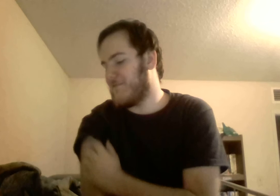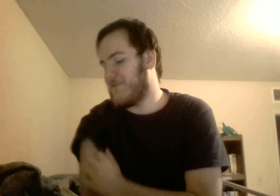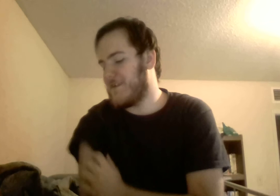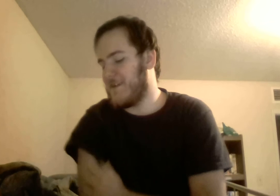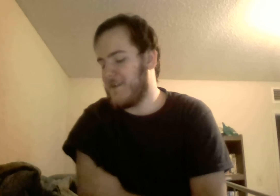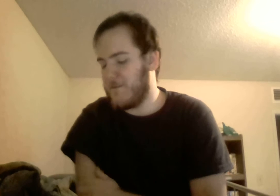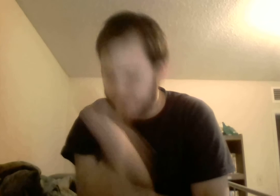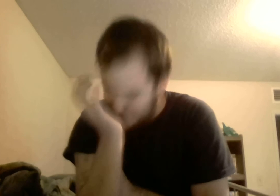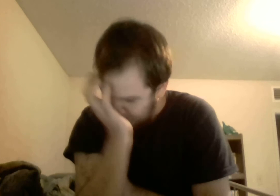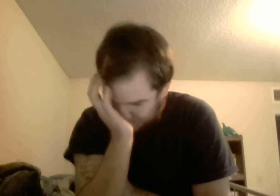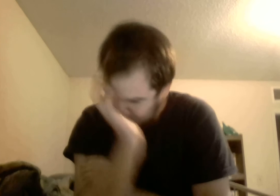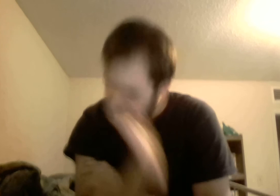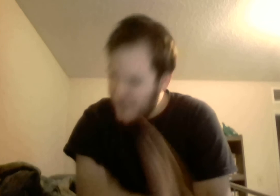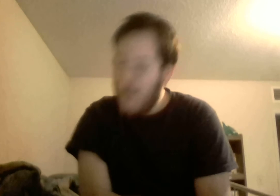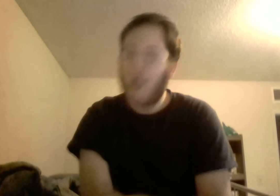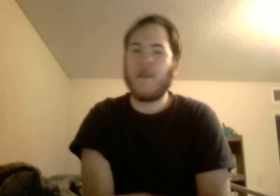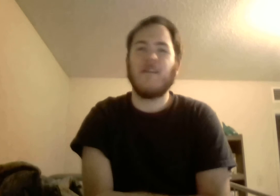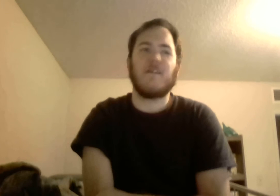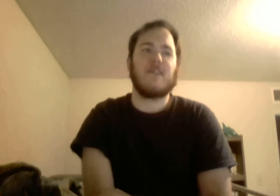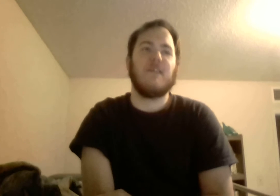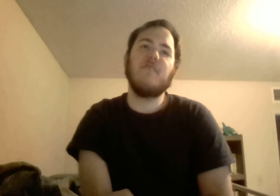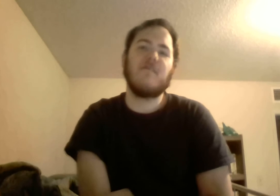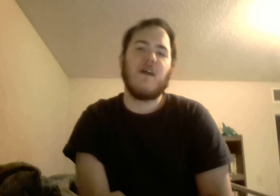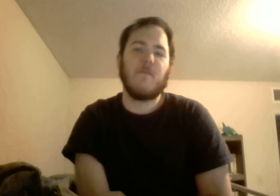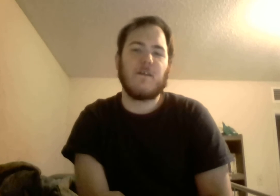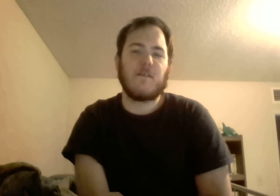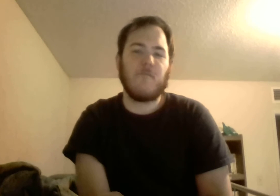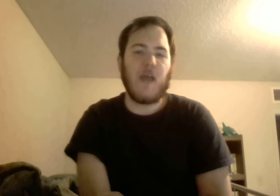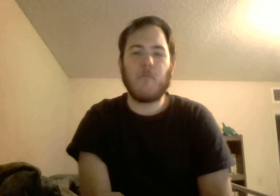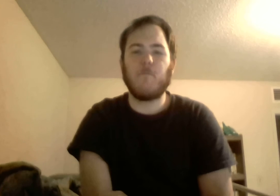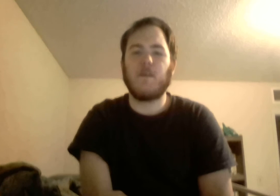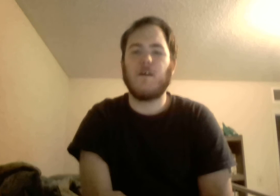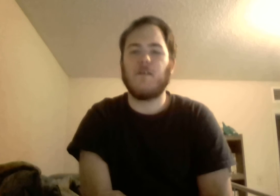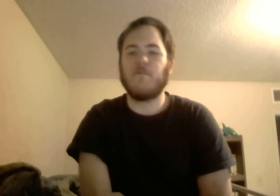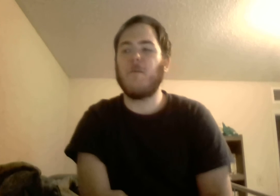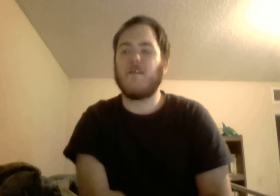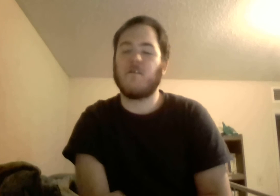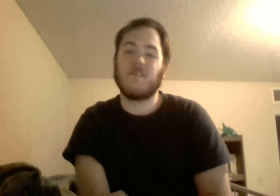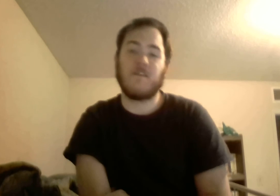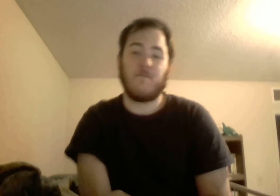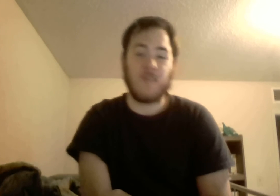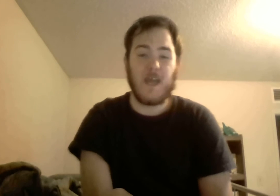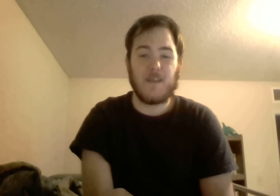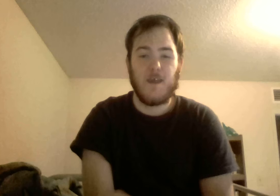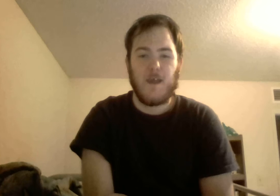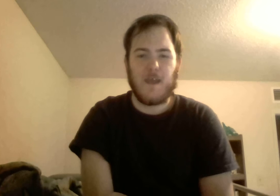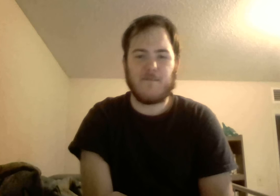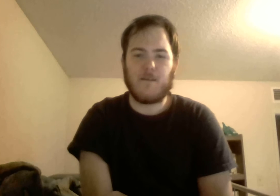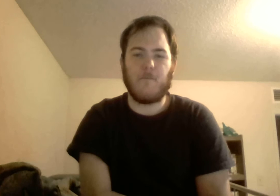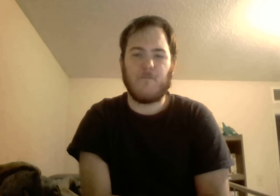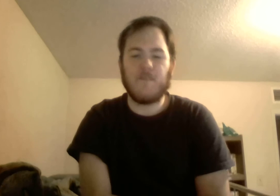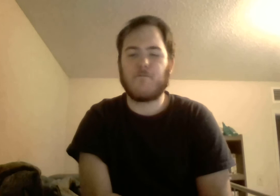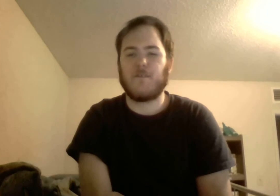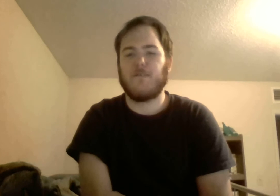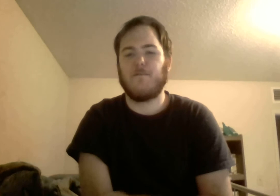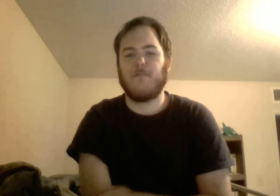we see. Again, like, initially timeline, it happens because we should go back to our time going again, and she does something different,